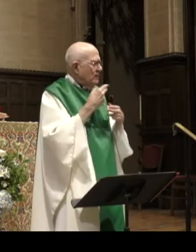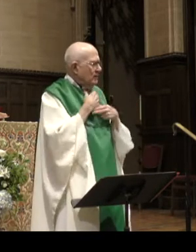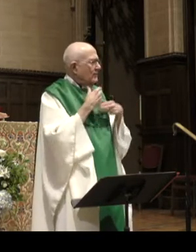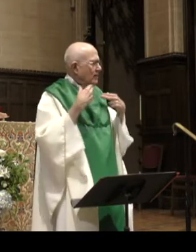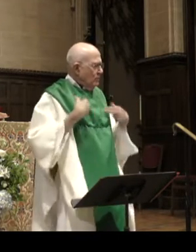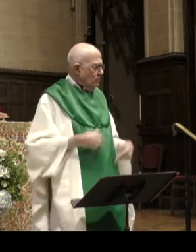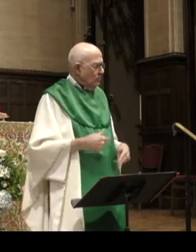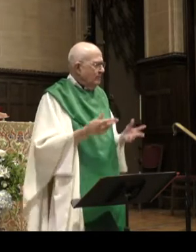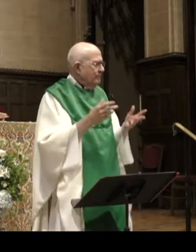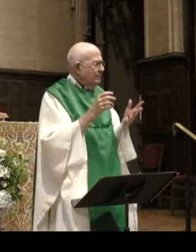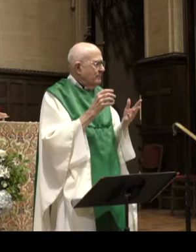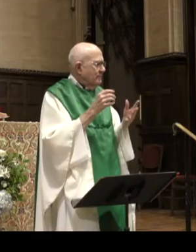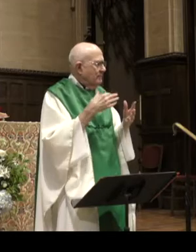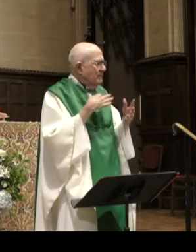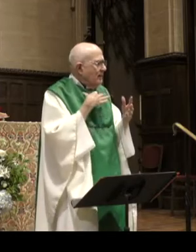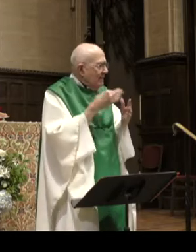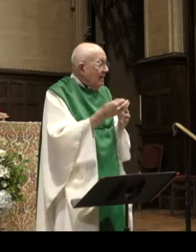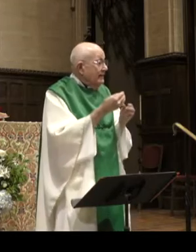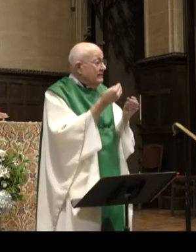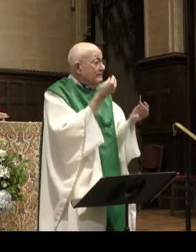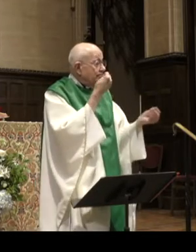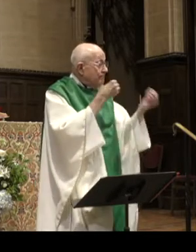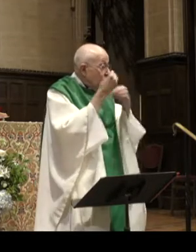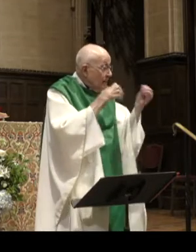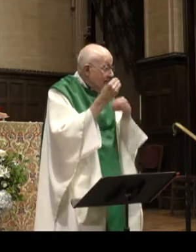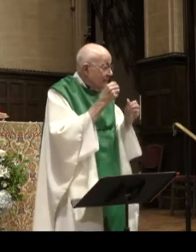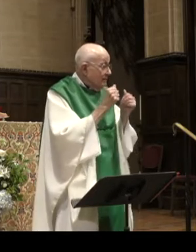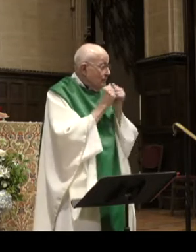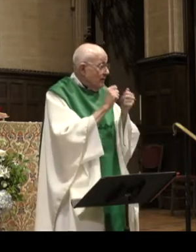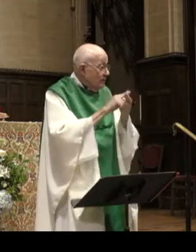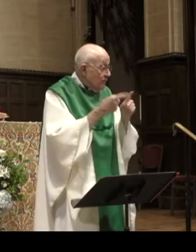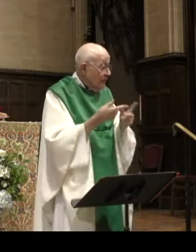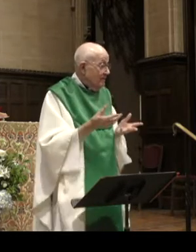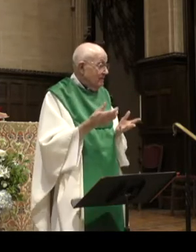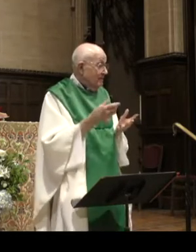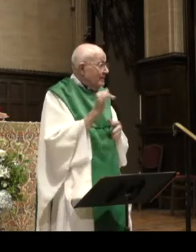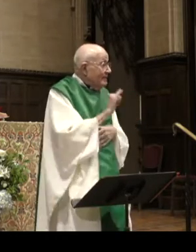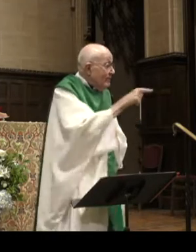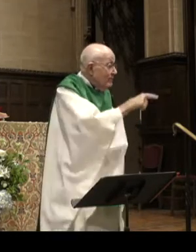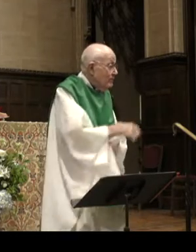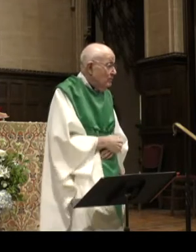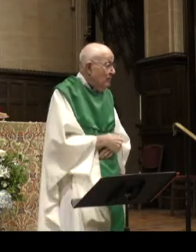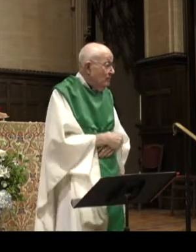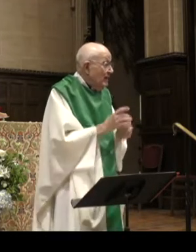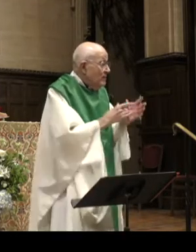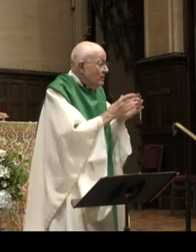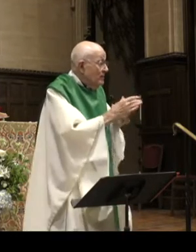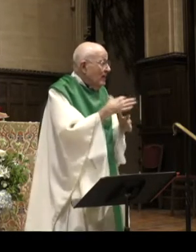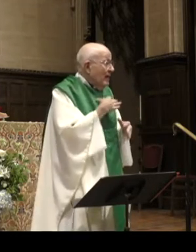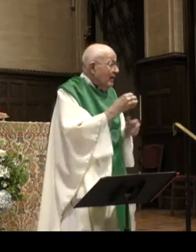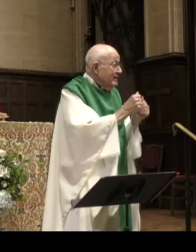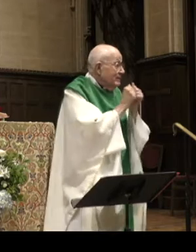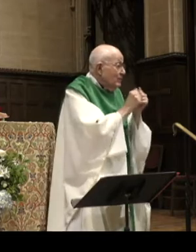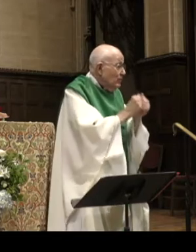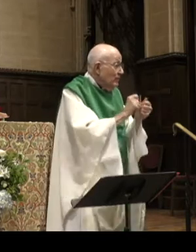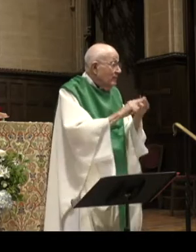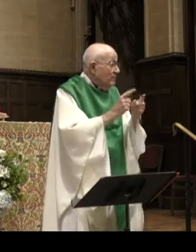was really human. He liked to eat with his friends, same as you. Jesus liked to be with